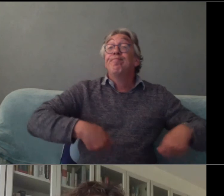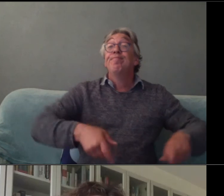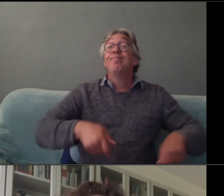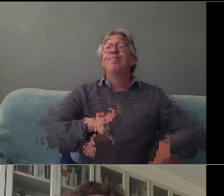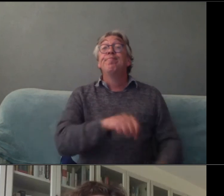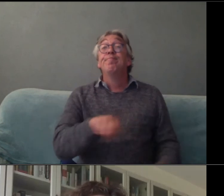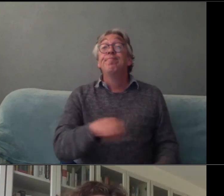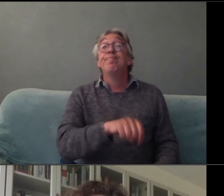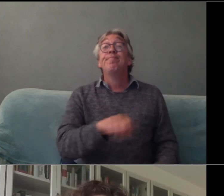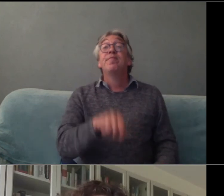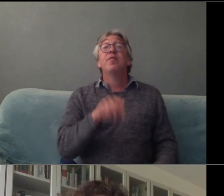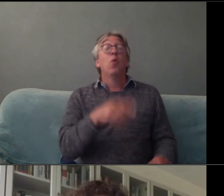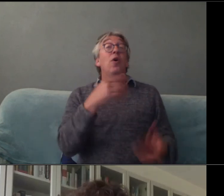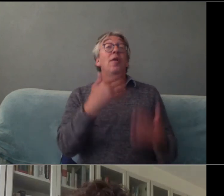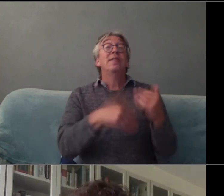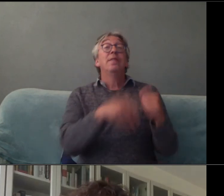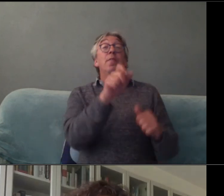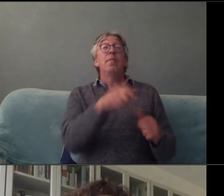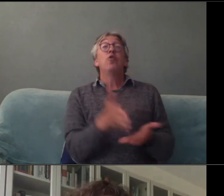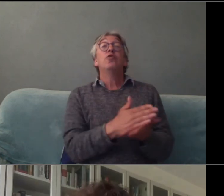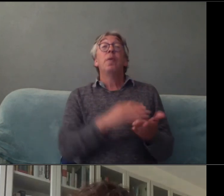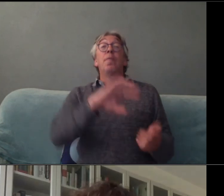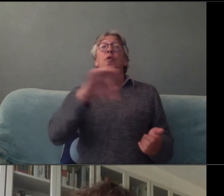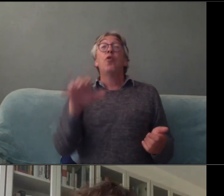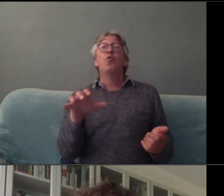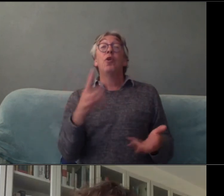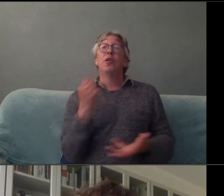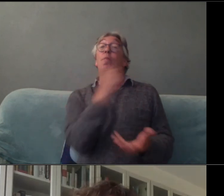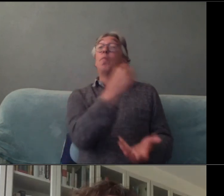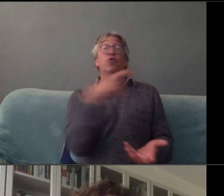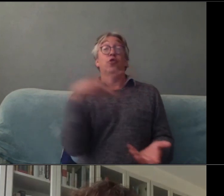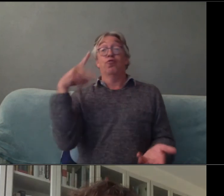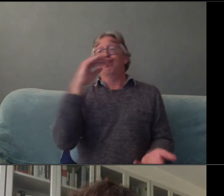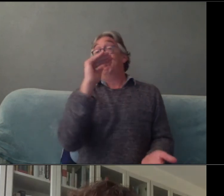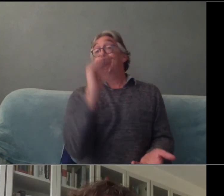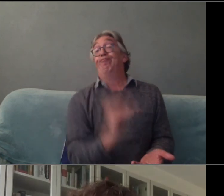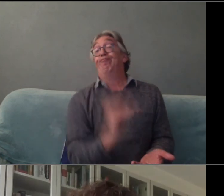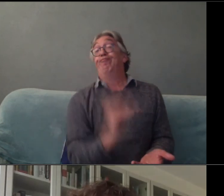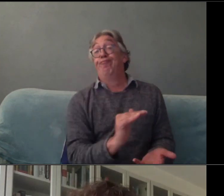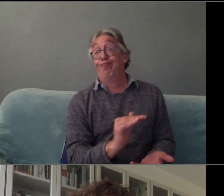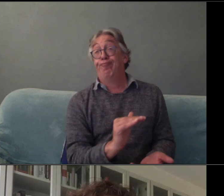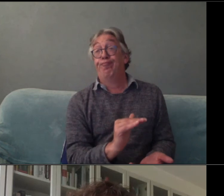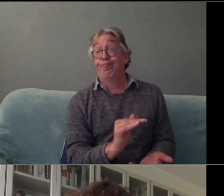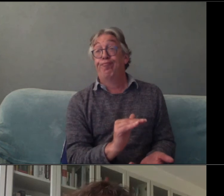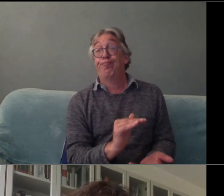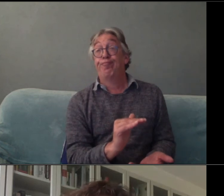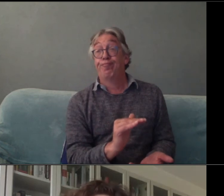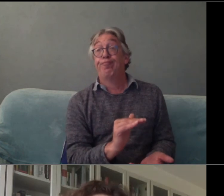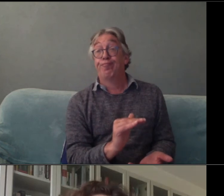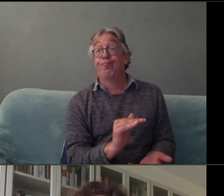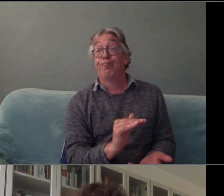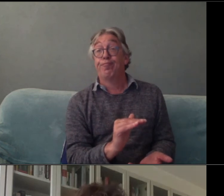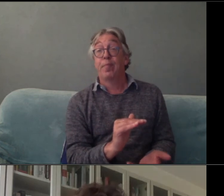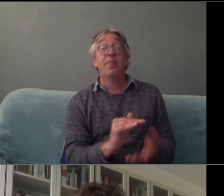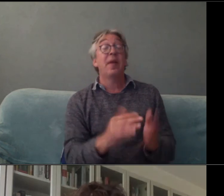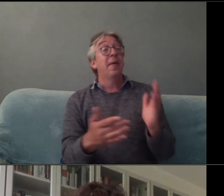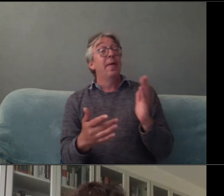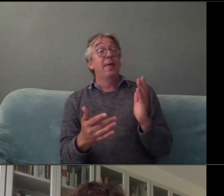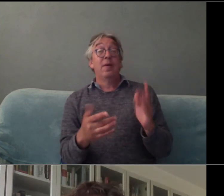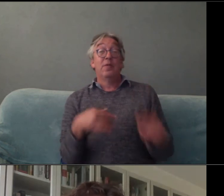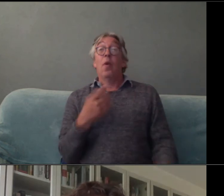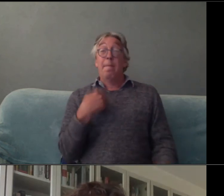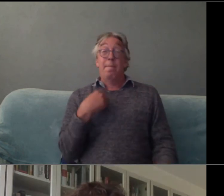impact, and that we need to be very vigilant to avoid having those negative outcomes for persons with disabilities. And on the